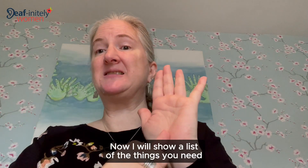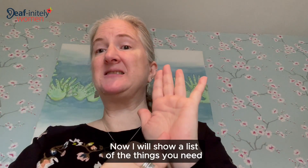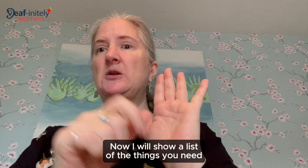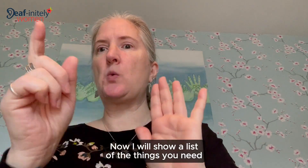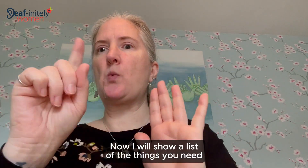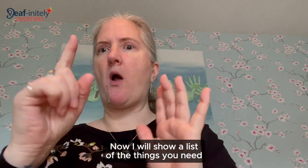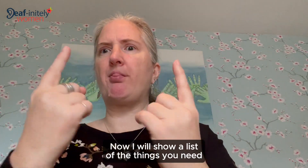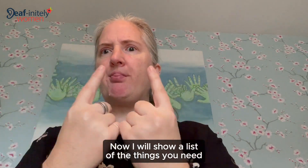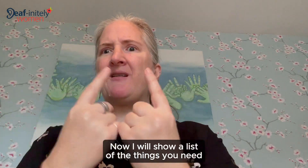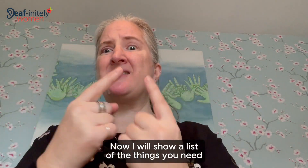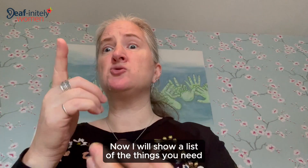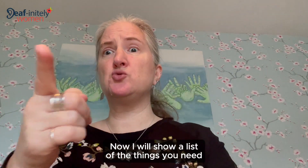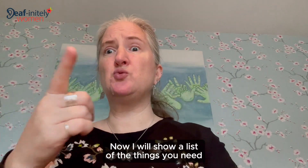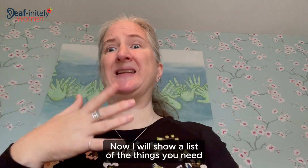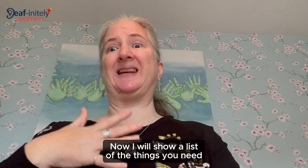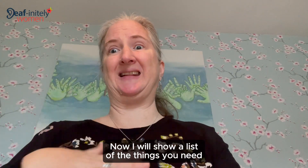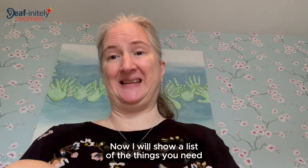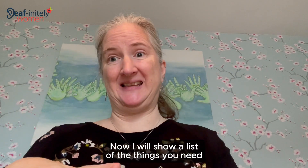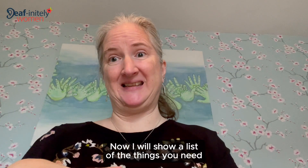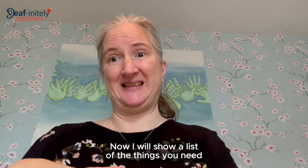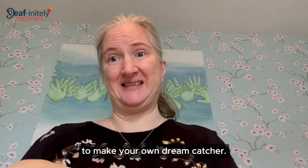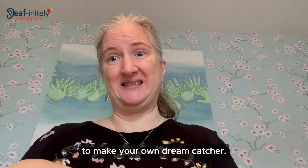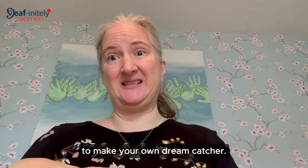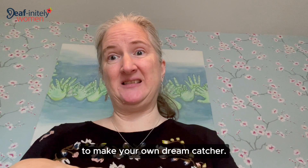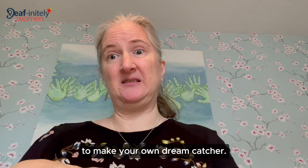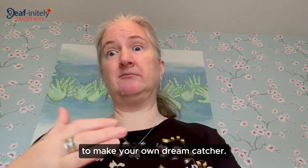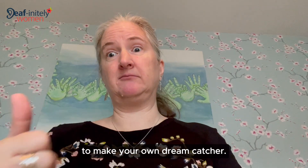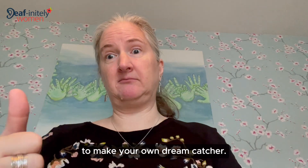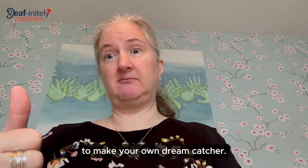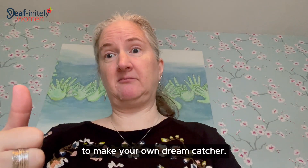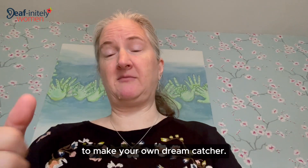Now I will show a list of the things you need to make your own dream catcher.